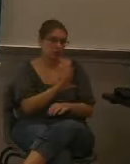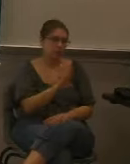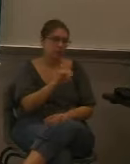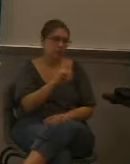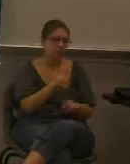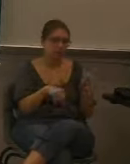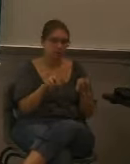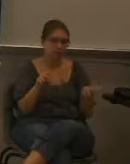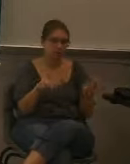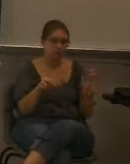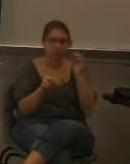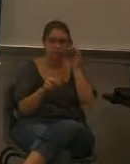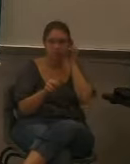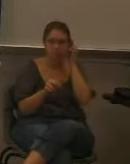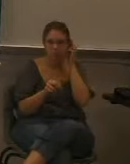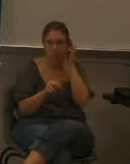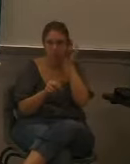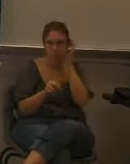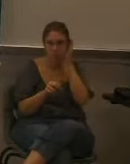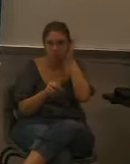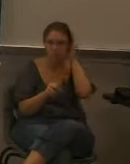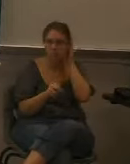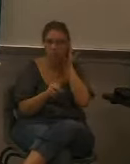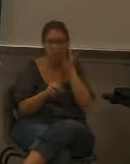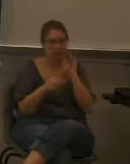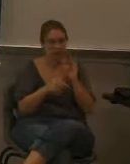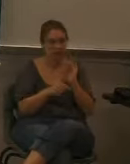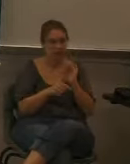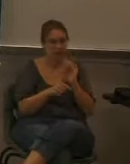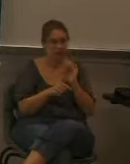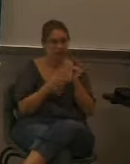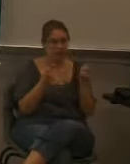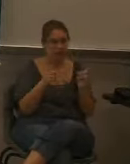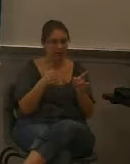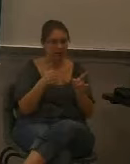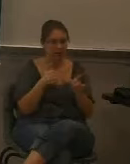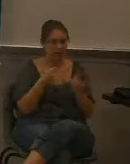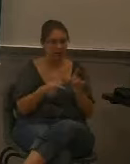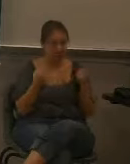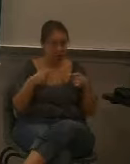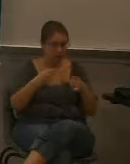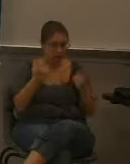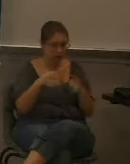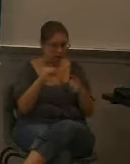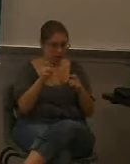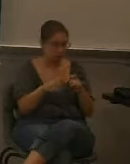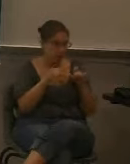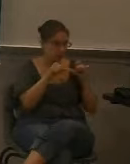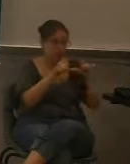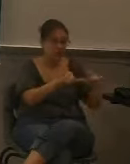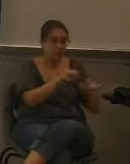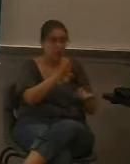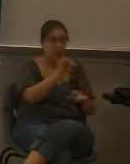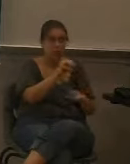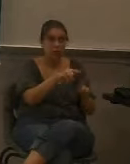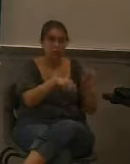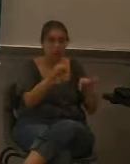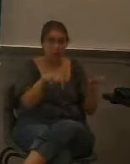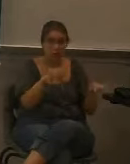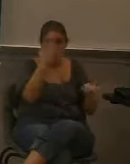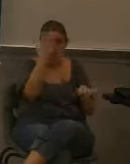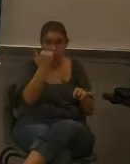biodiversity? And this comes down to this ultimate argument of we should maintain biodiversity